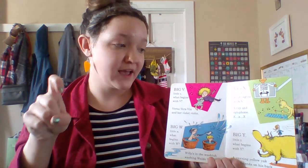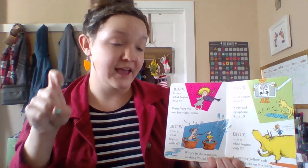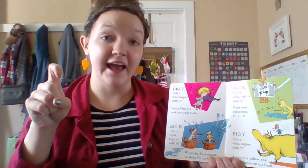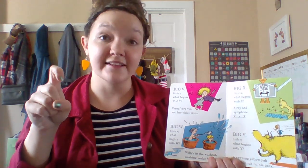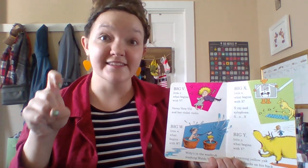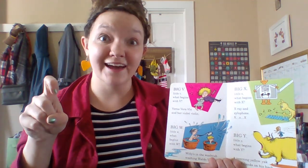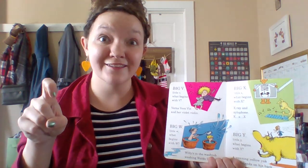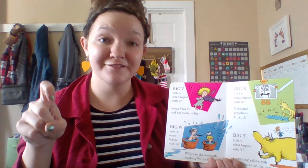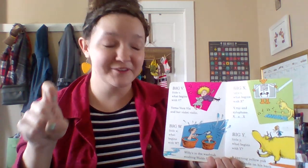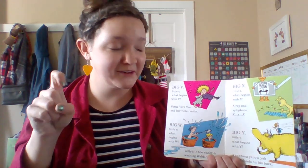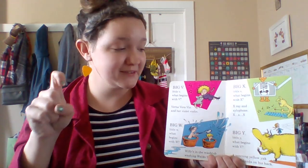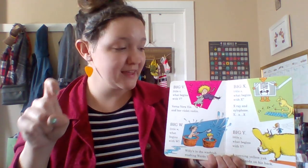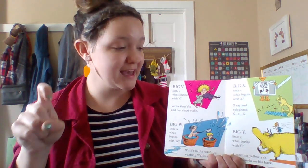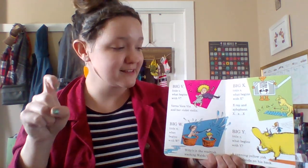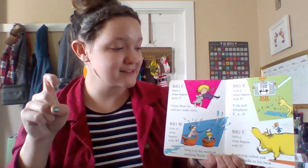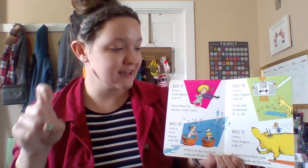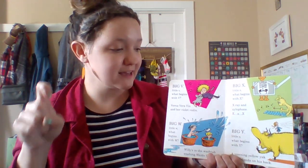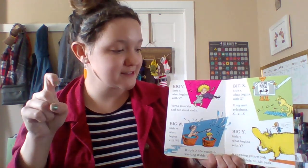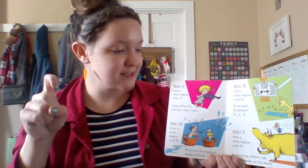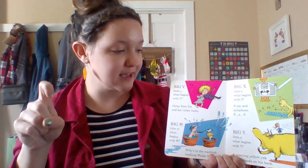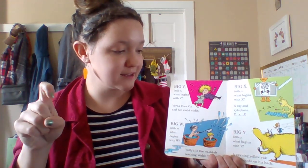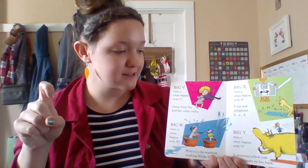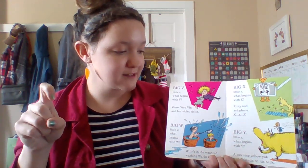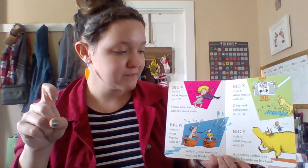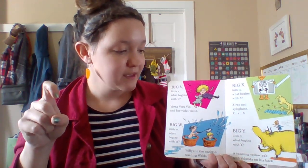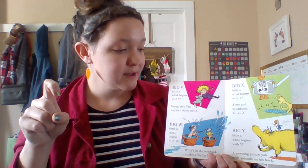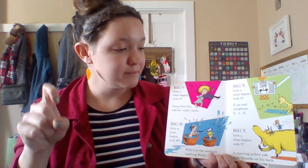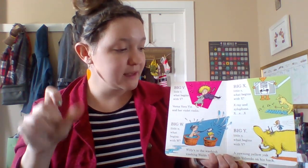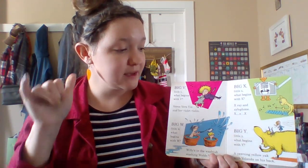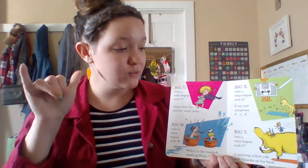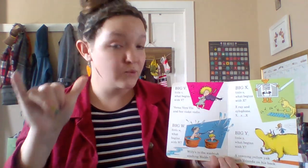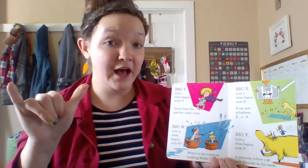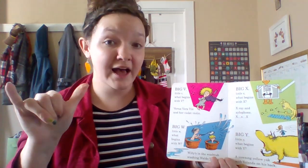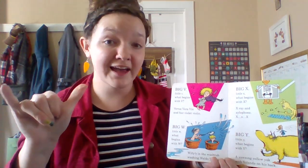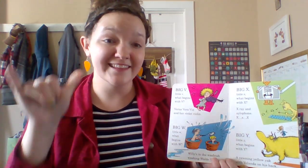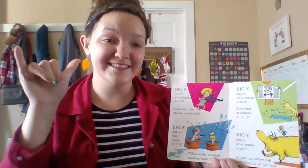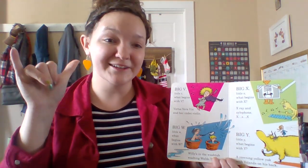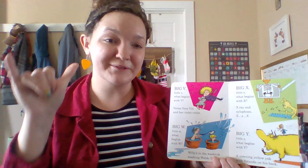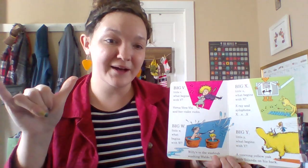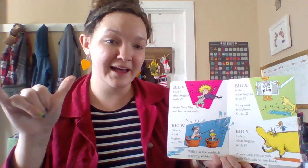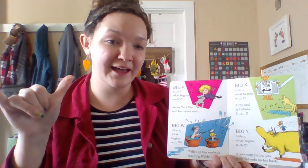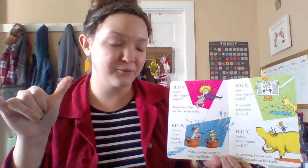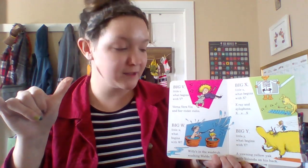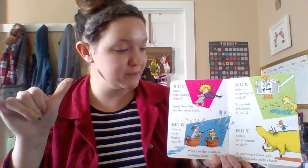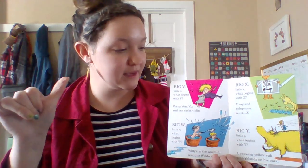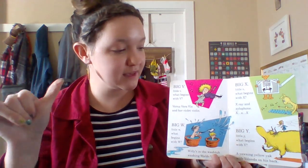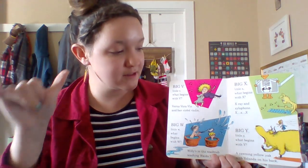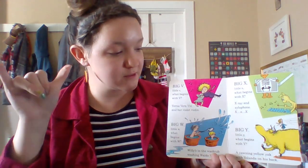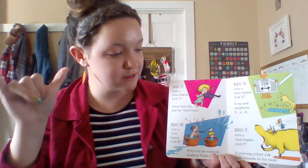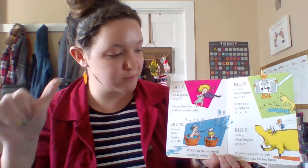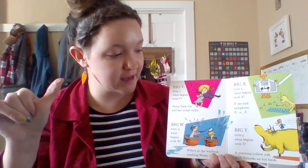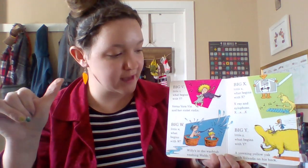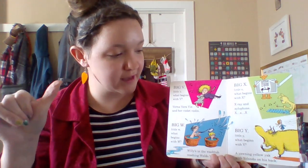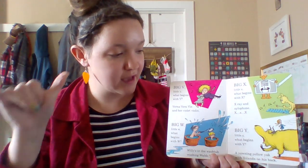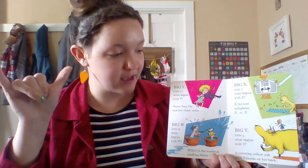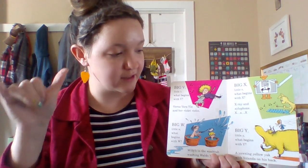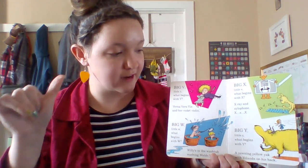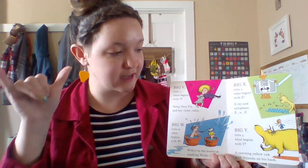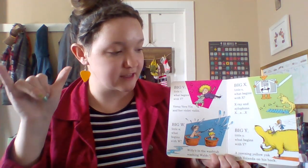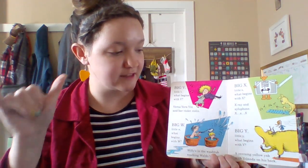X-ray and xylophone, X, X, X. Big Y, little Y, what begins with Y? A yawning